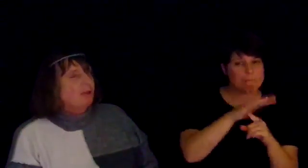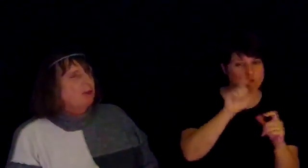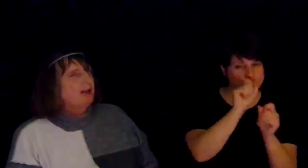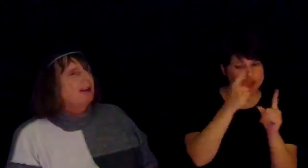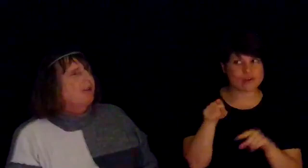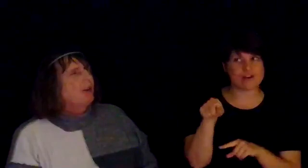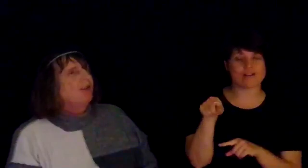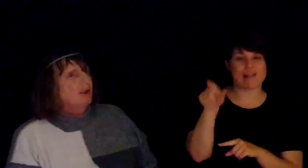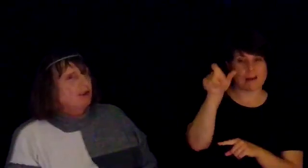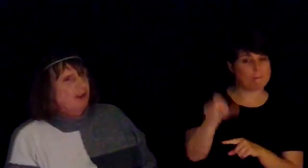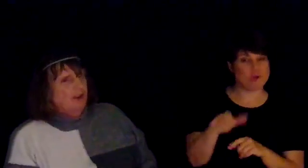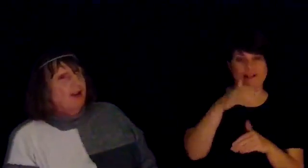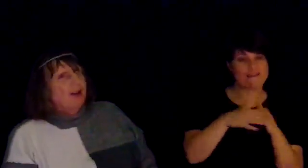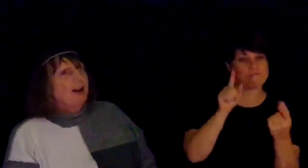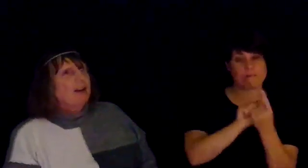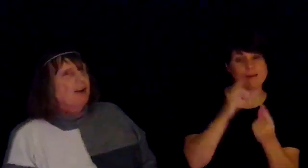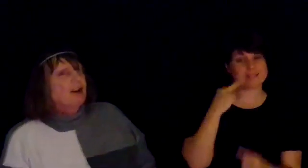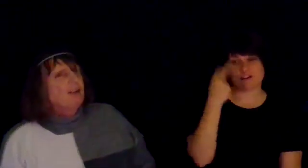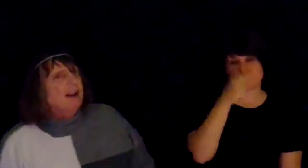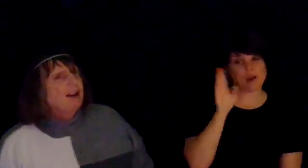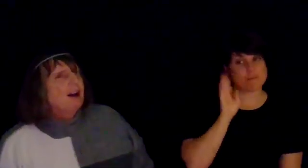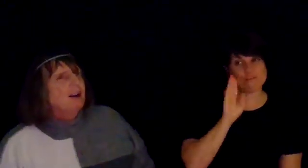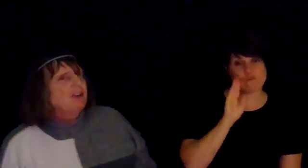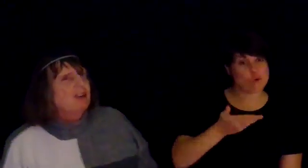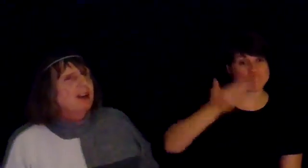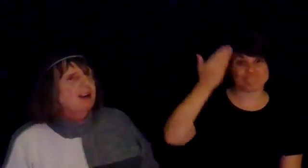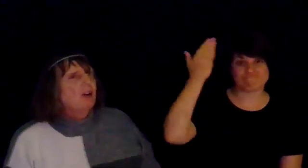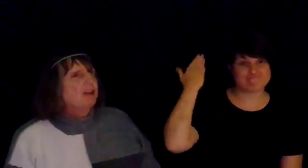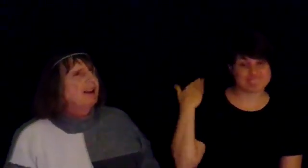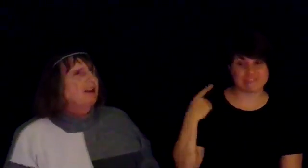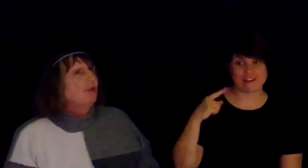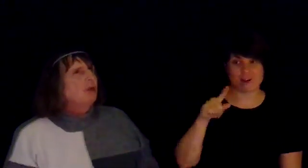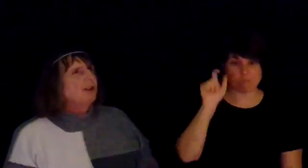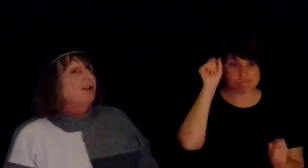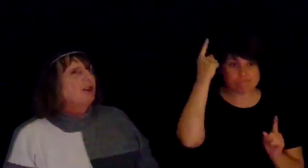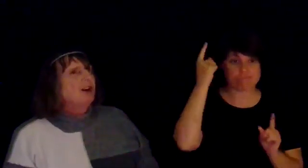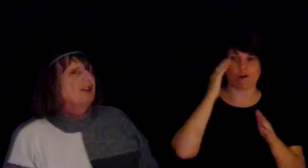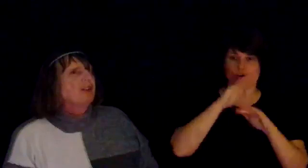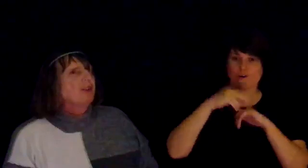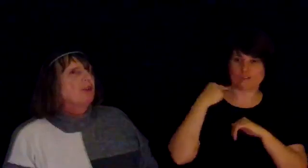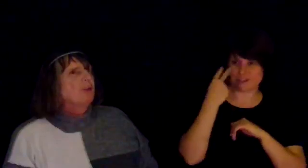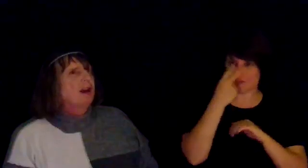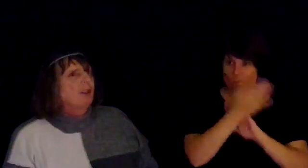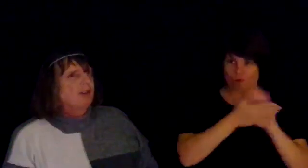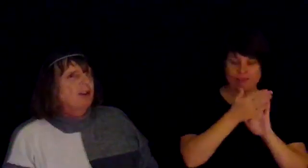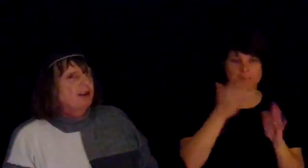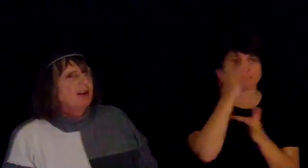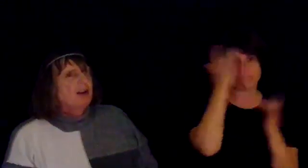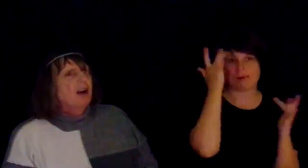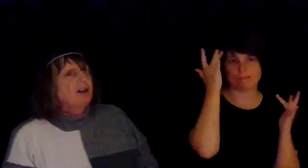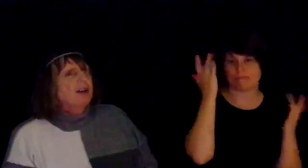never perhaps met a deafblind person. They don't have any understanding or idea of what deafblindness is all